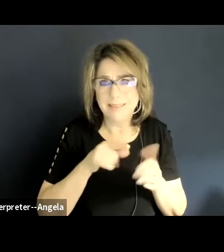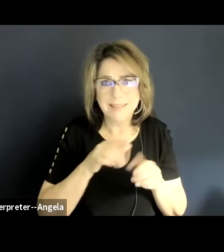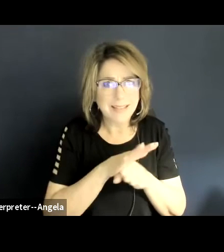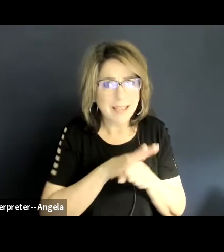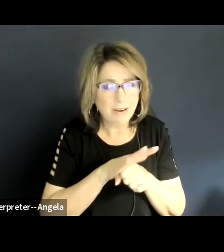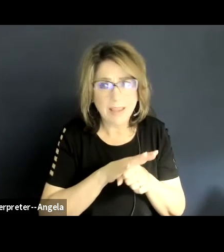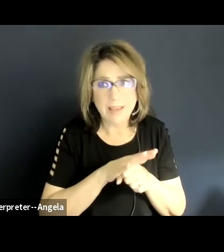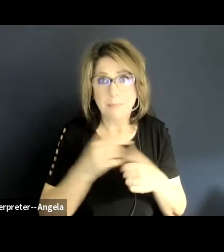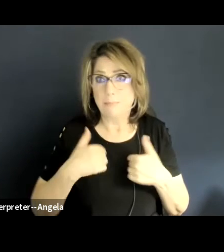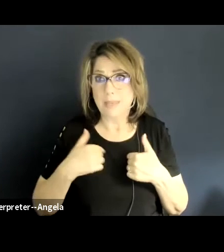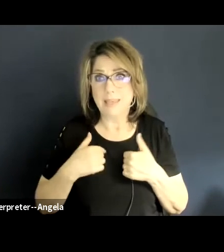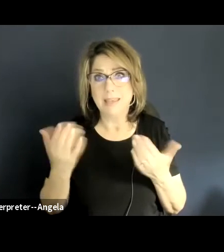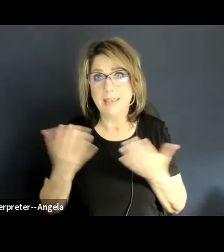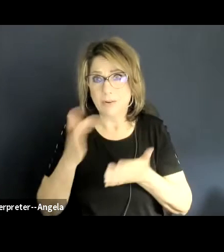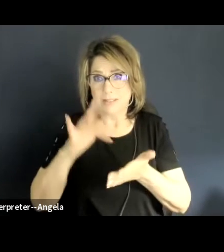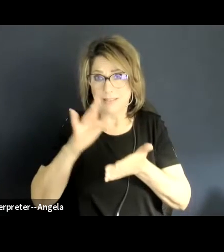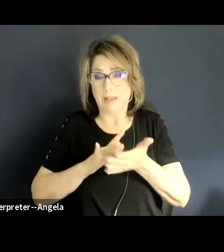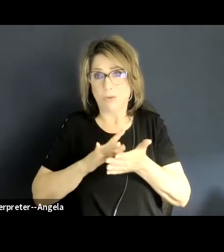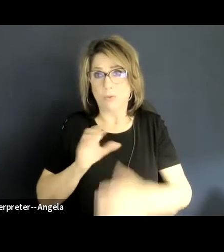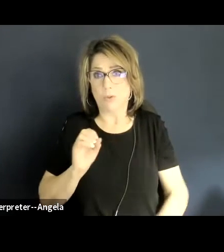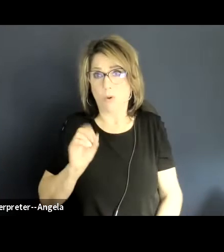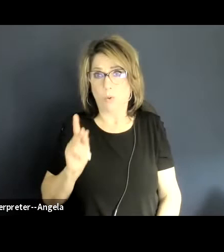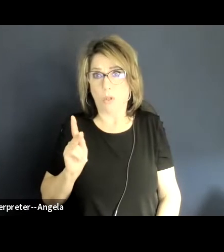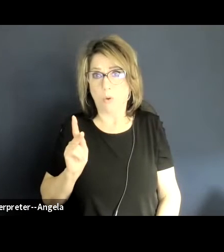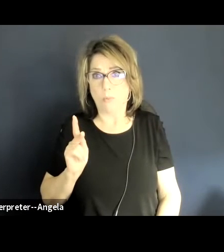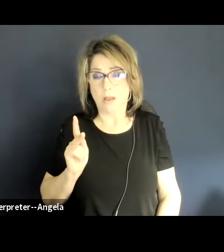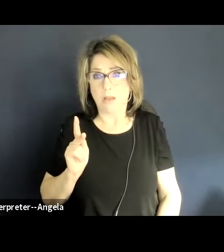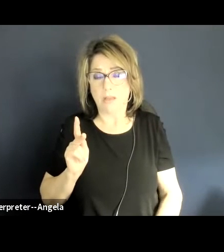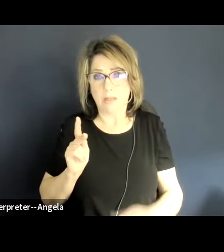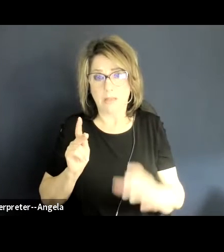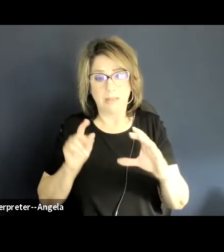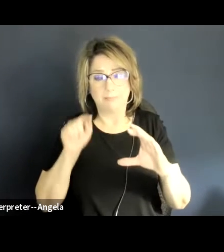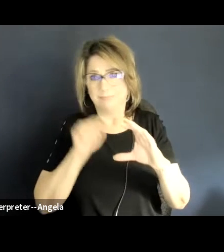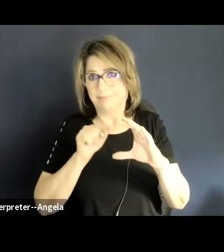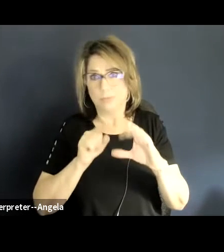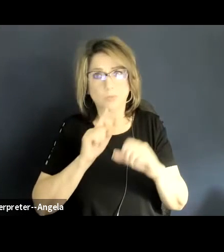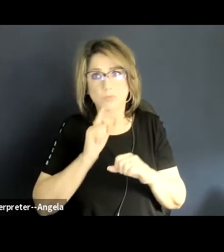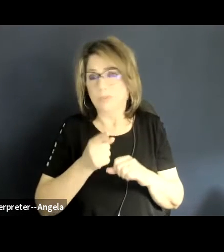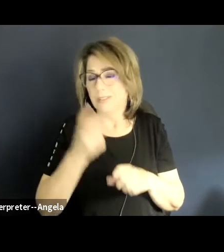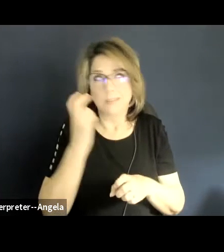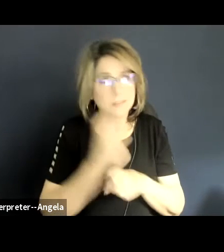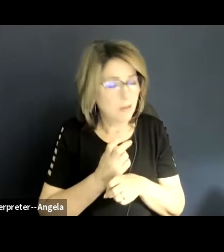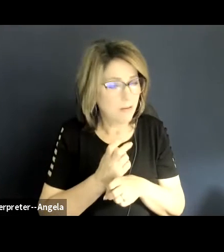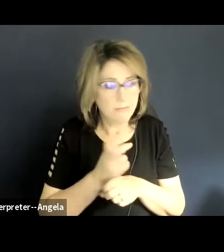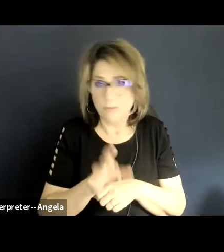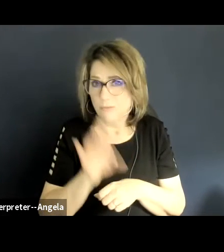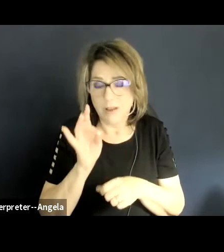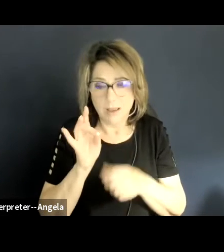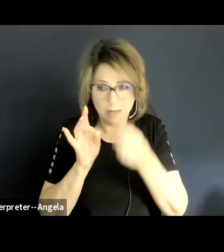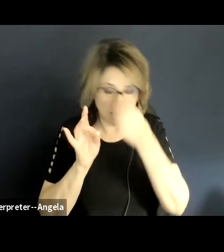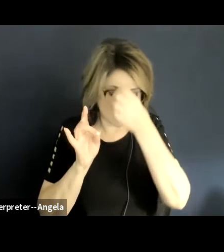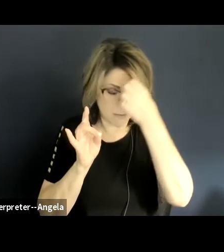I'm located here in central Oklahoma, and it's really, really hard for us to find